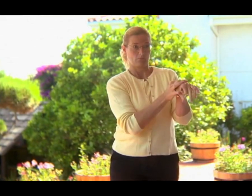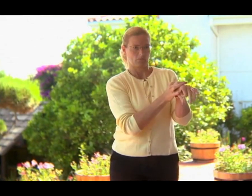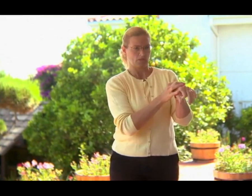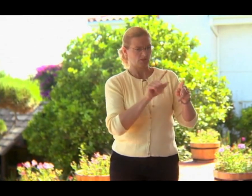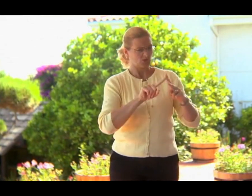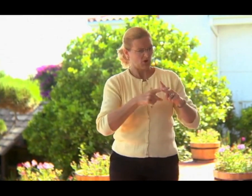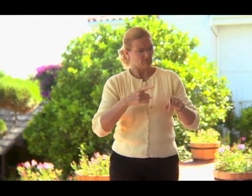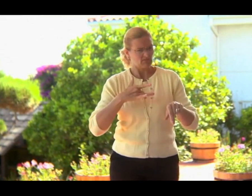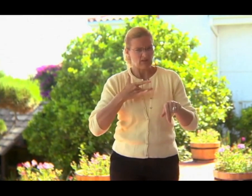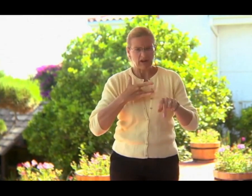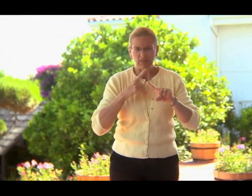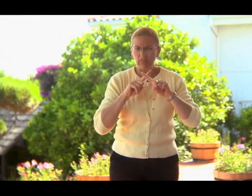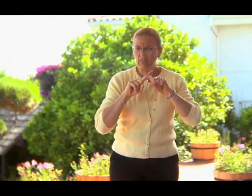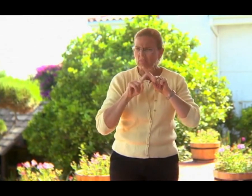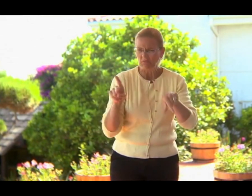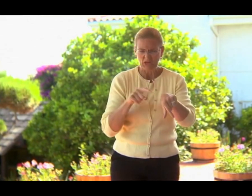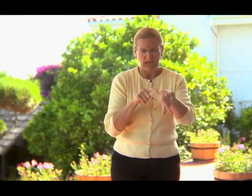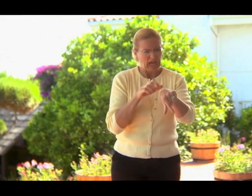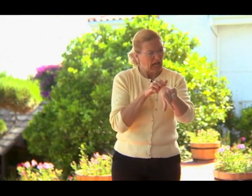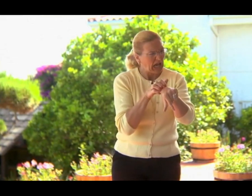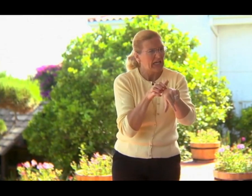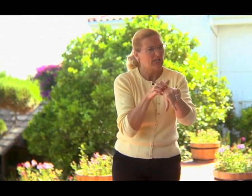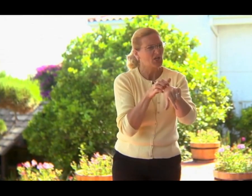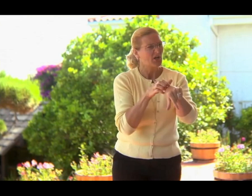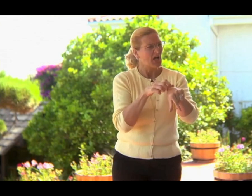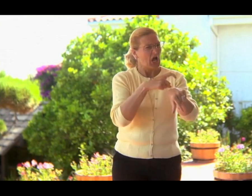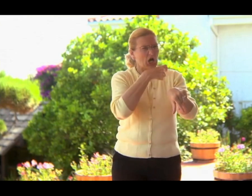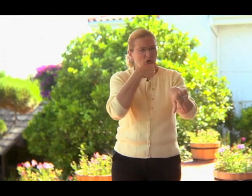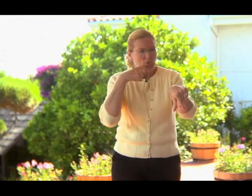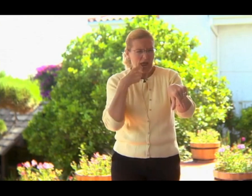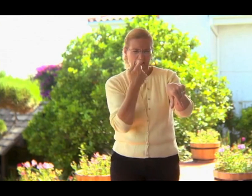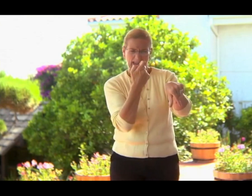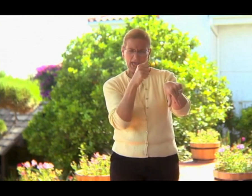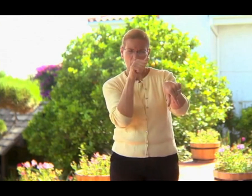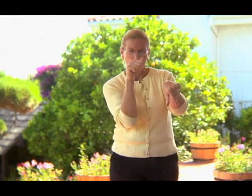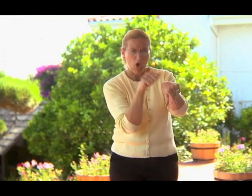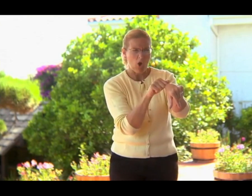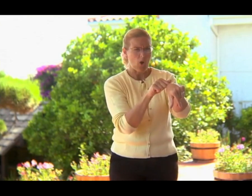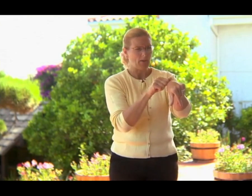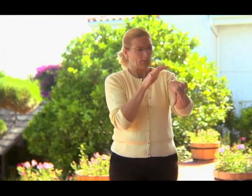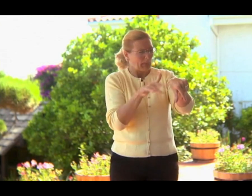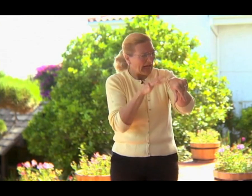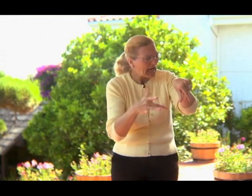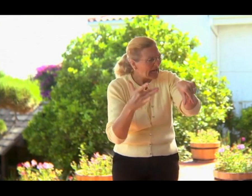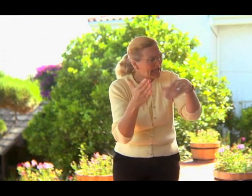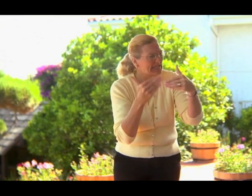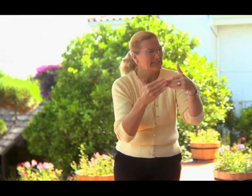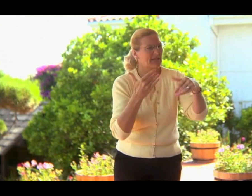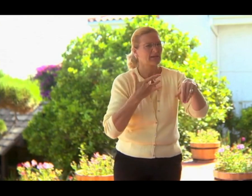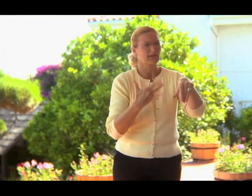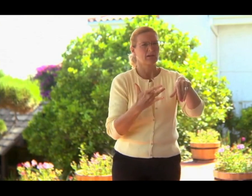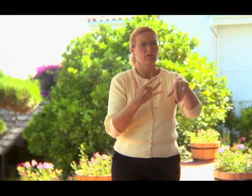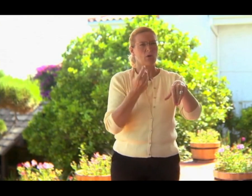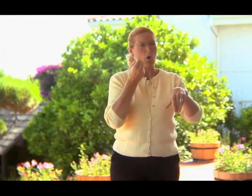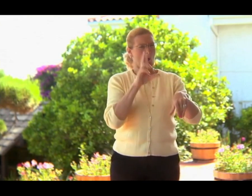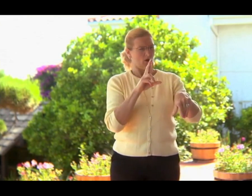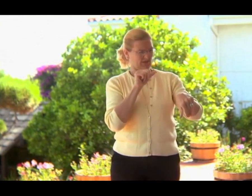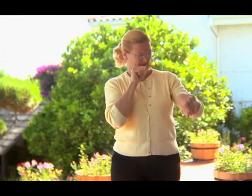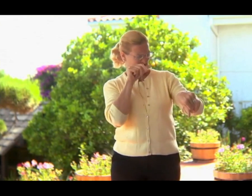The mole just starts to feel different. It gets itchy, crusty, bleeds easily, or always looks